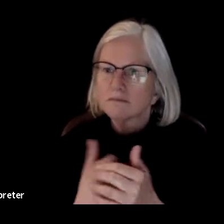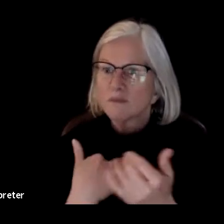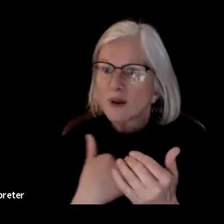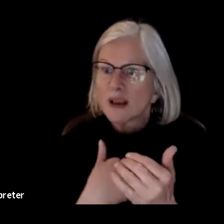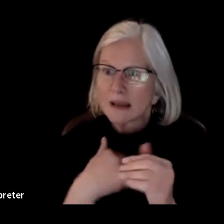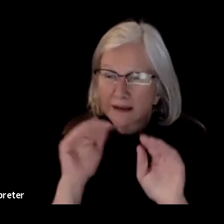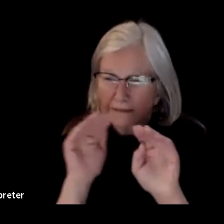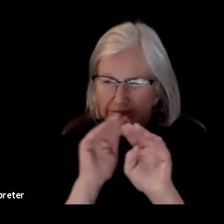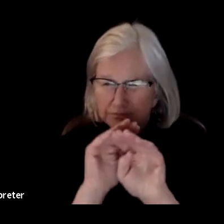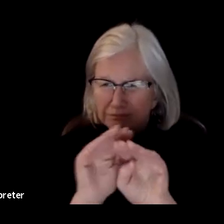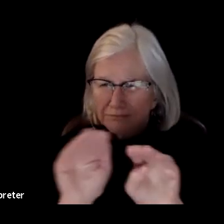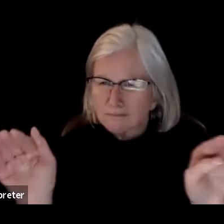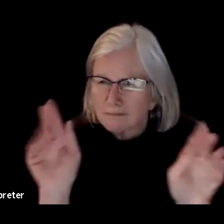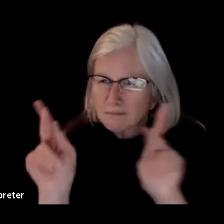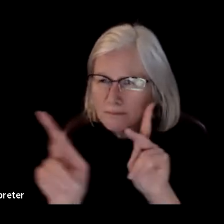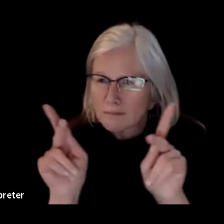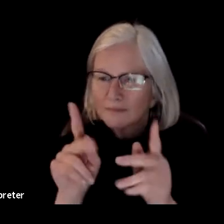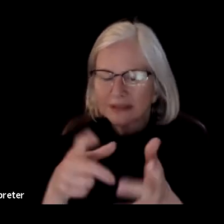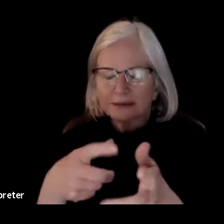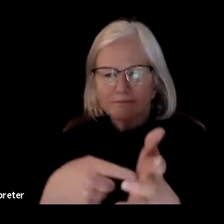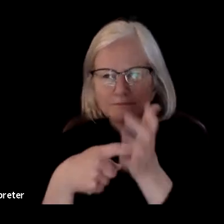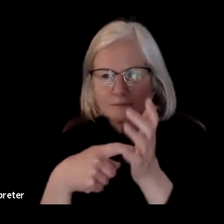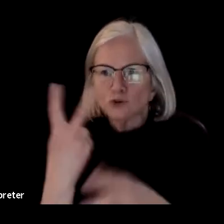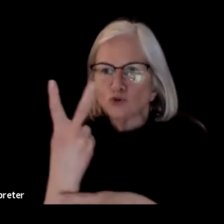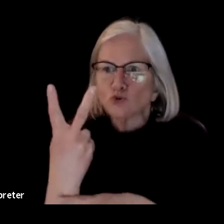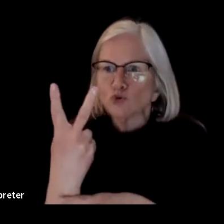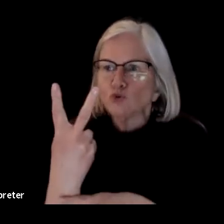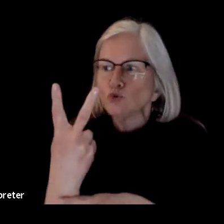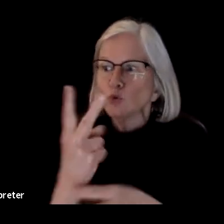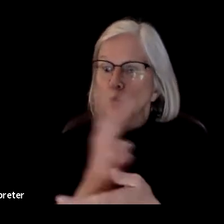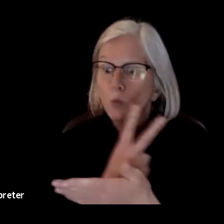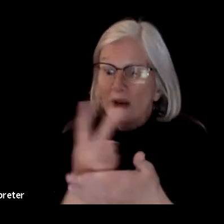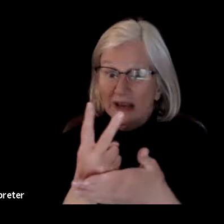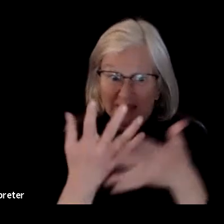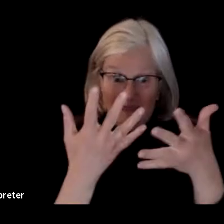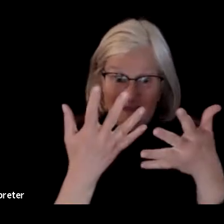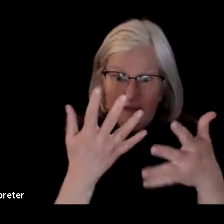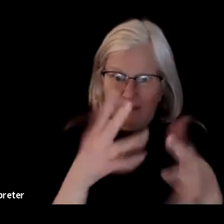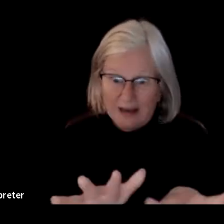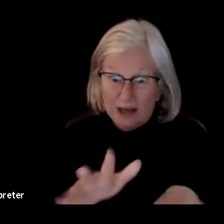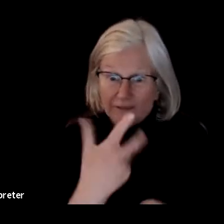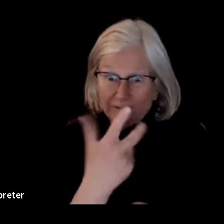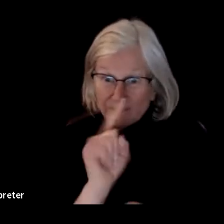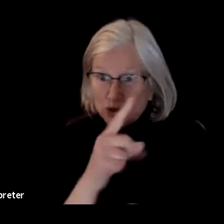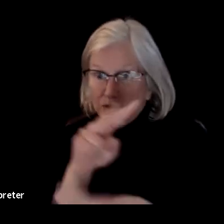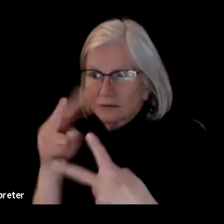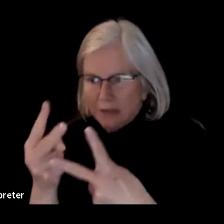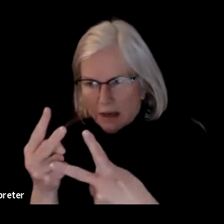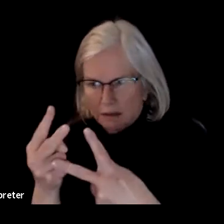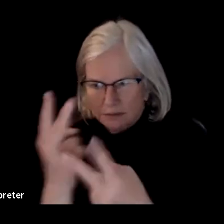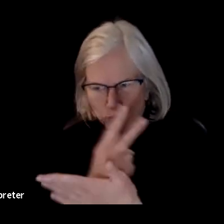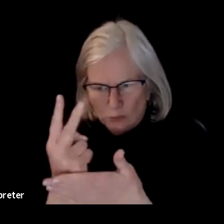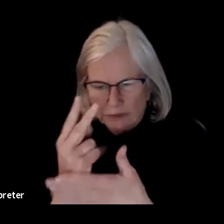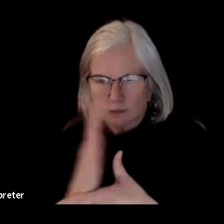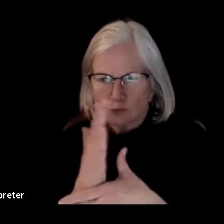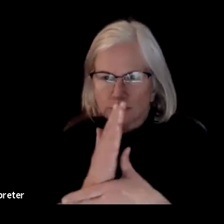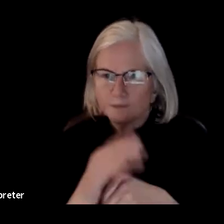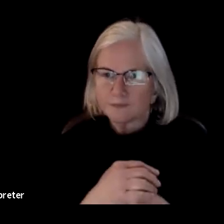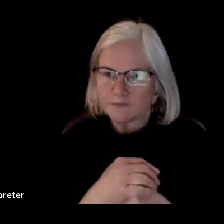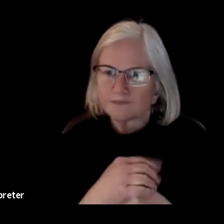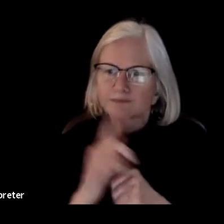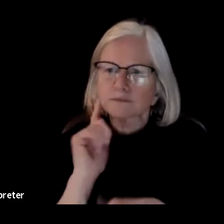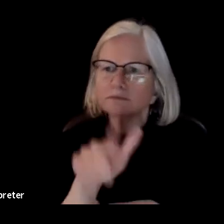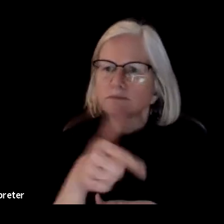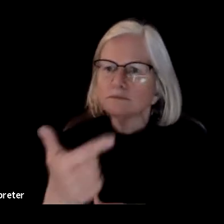2 weeks after the second shot for full immunity to have been built up. And with that, I'm going to turn it over to Chris Ersman.